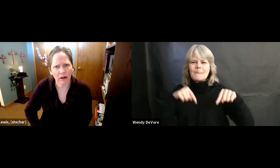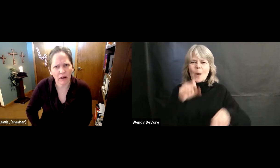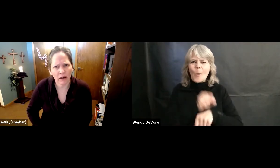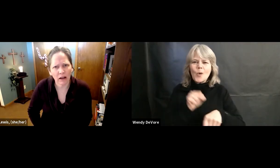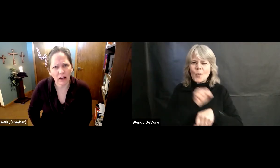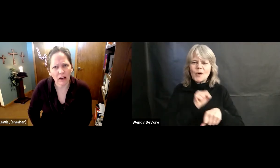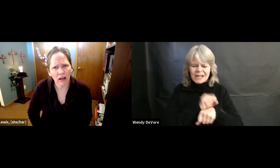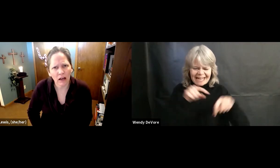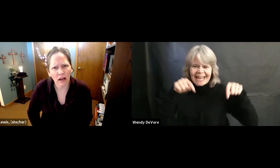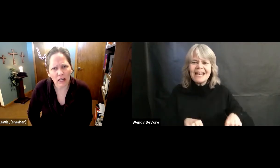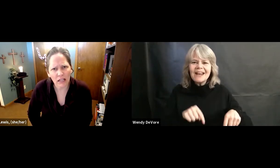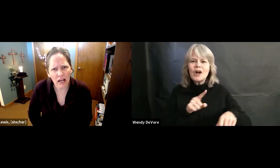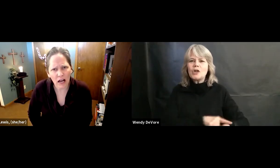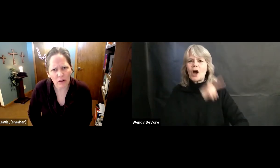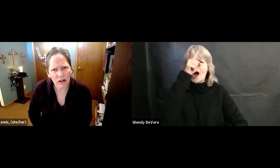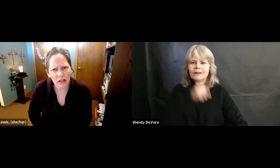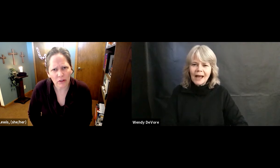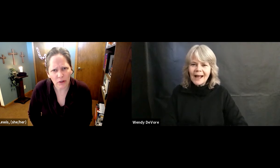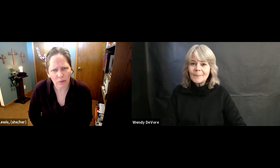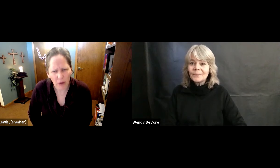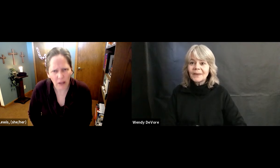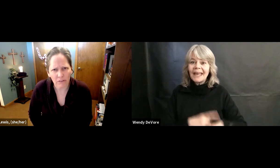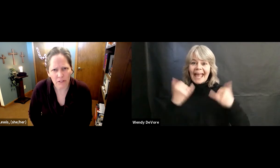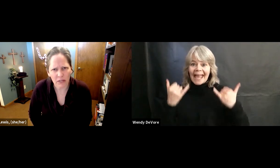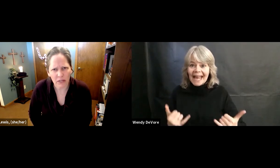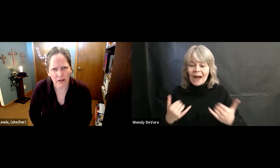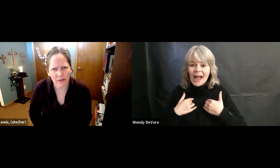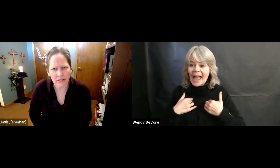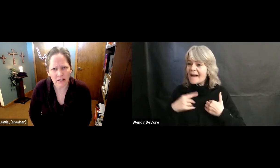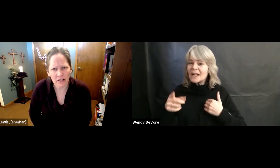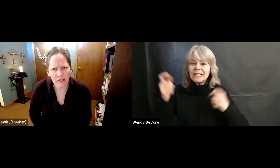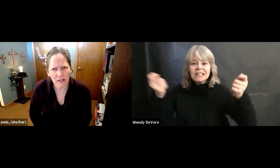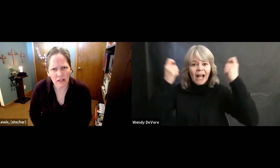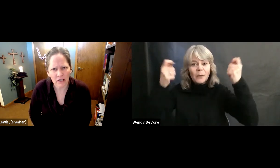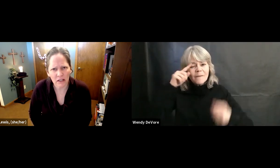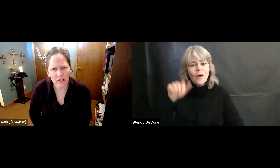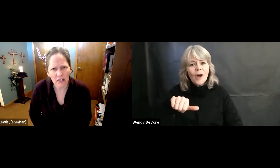time. And now you're throwing a party for someone else.